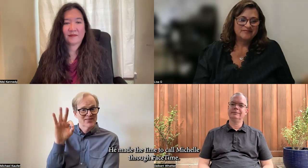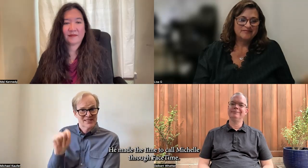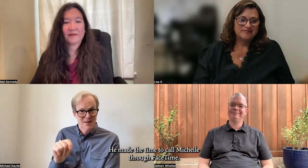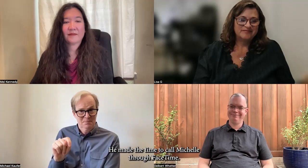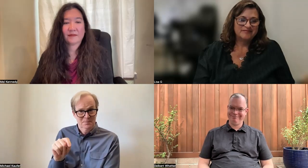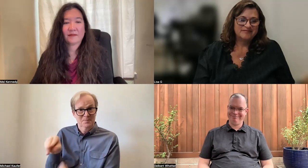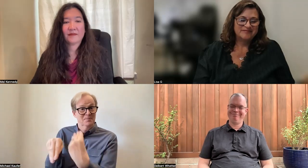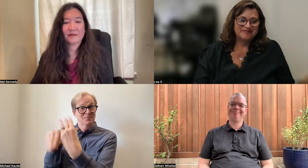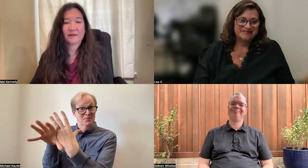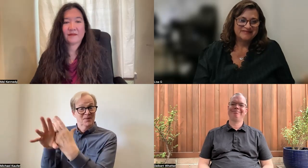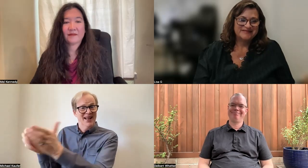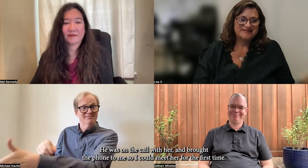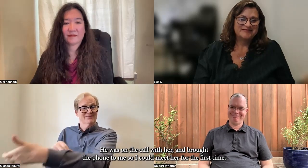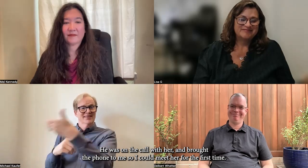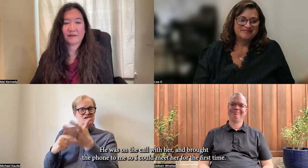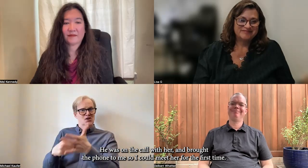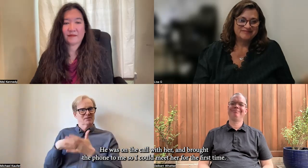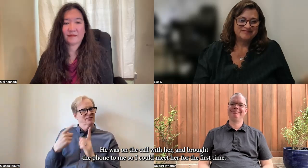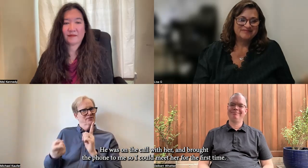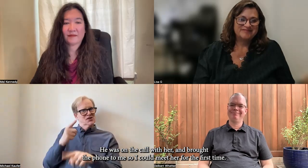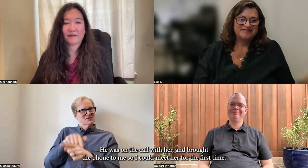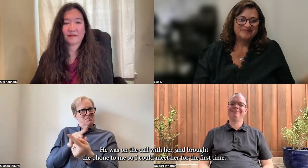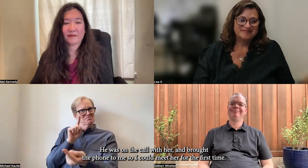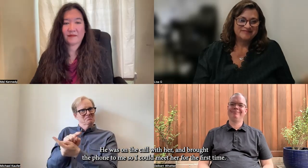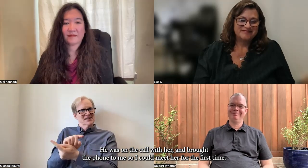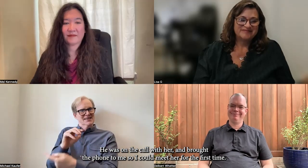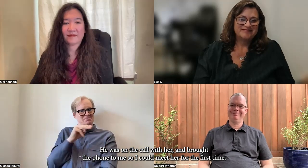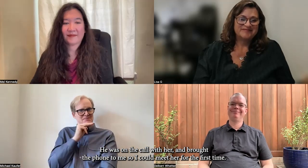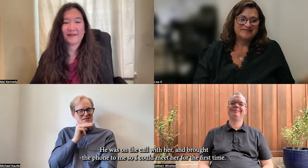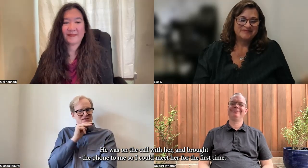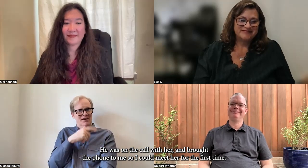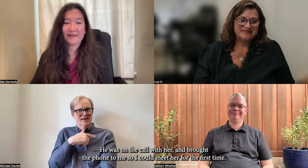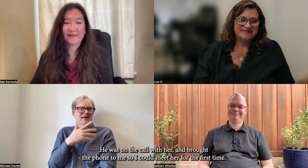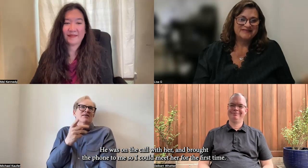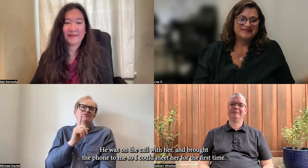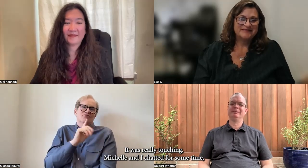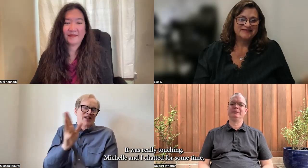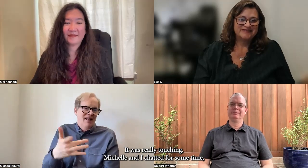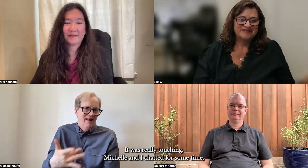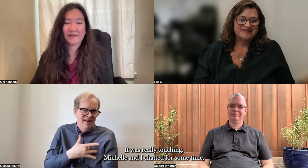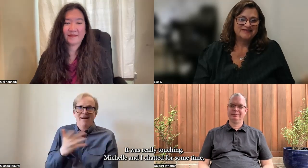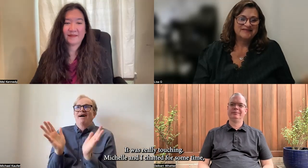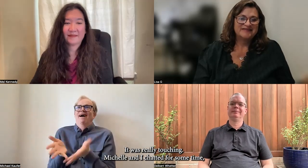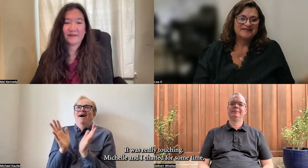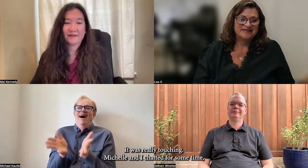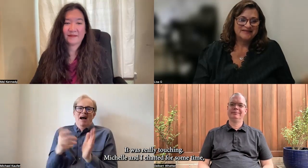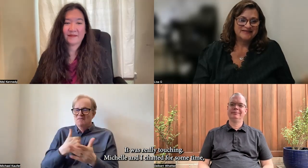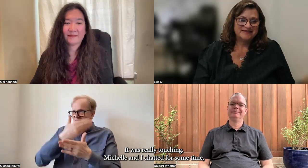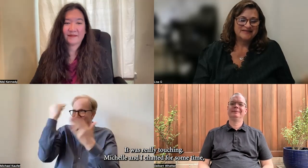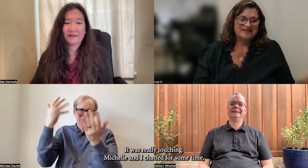FaceTime. He was on the call with her and brought the phone to me so I could meet her for the first time. It was really touching.